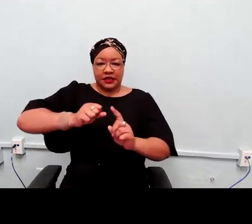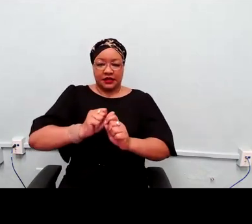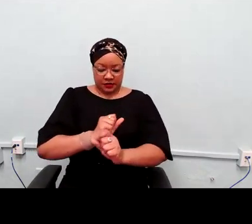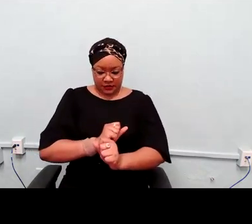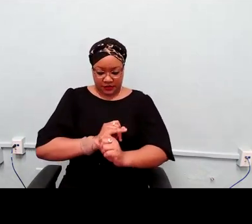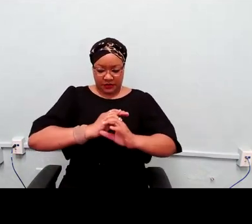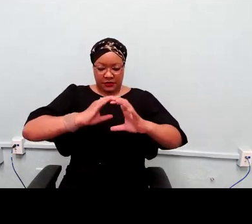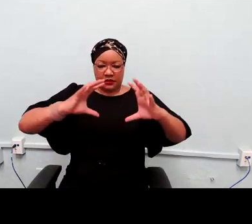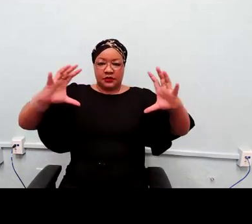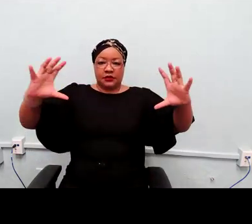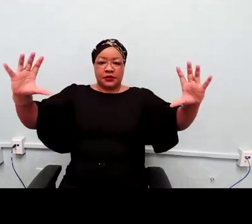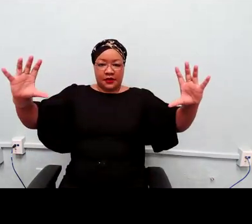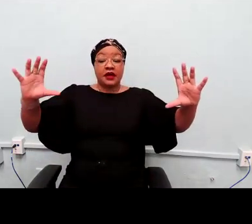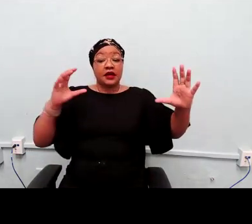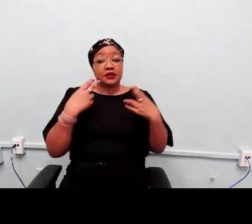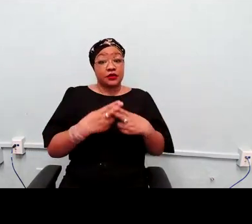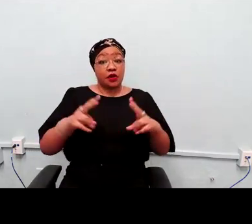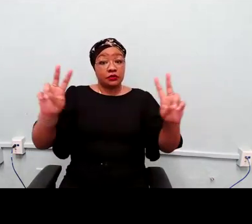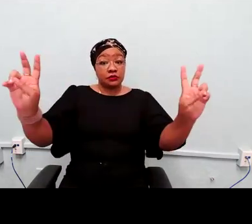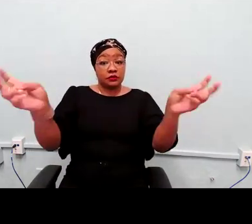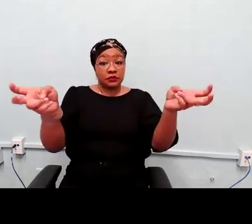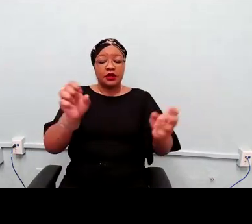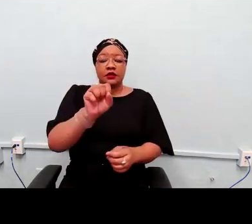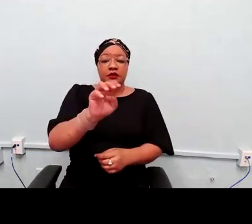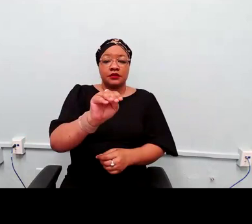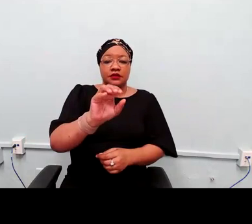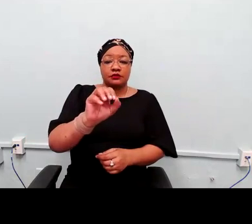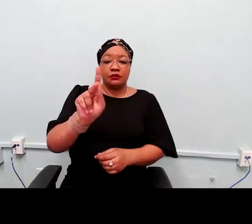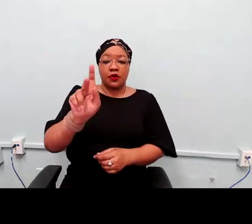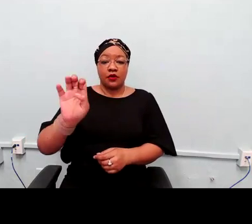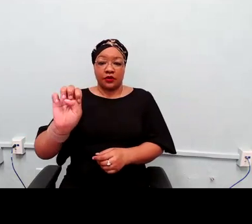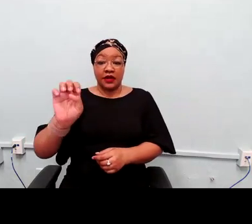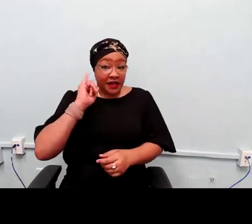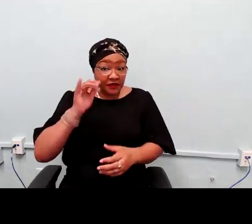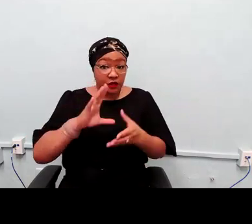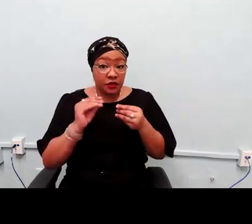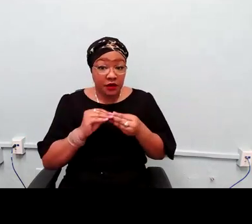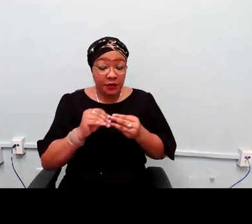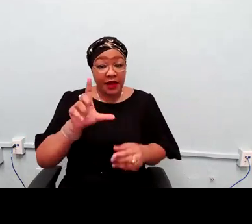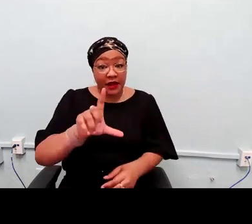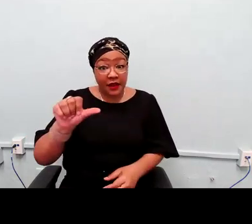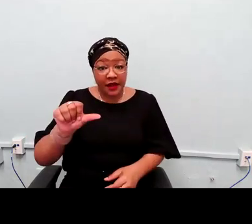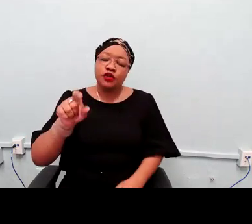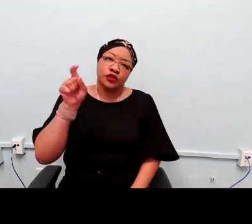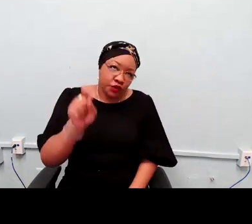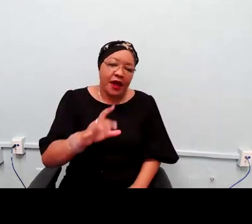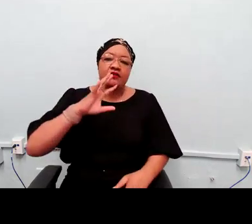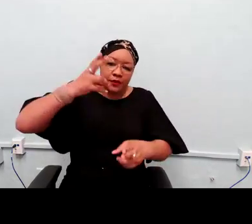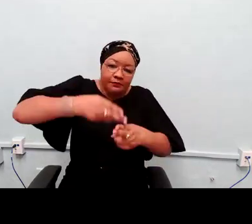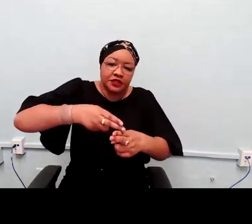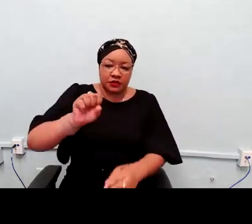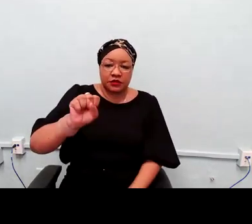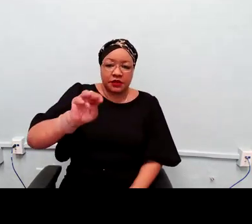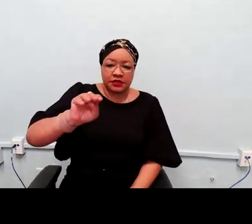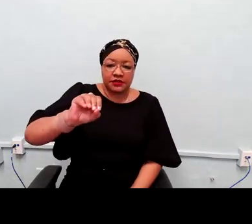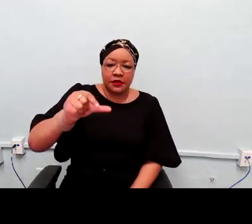And if you're gonna talk about LA, you're gonna talk about smog, right? You're going to talk about filthy